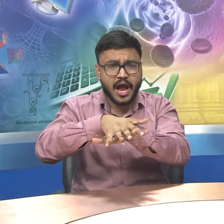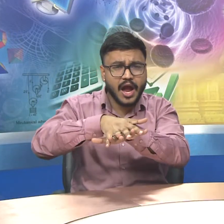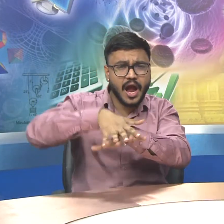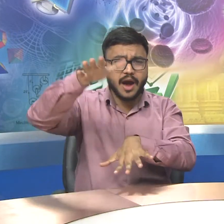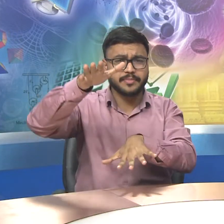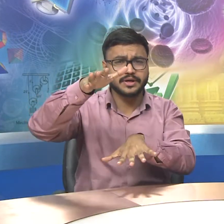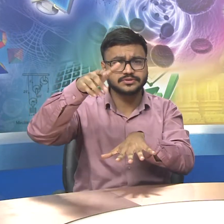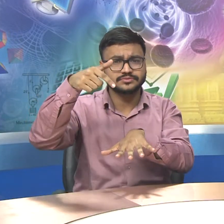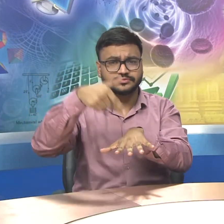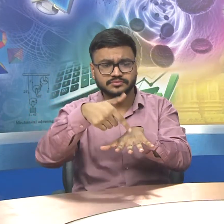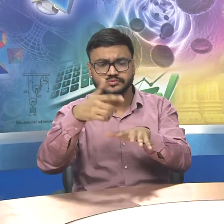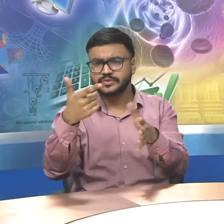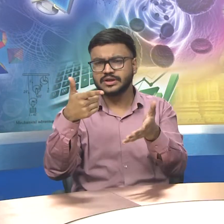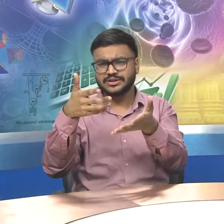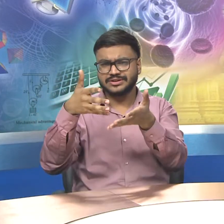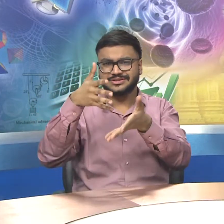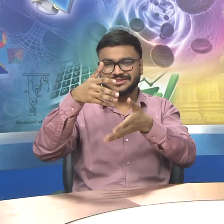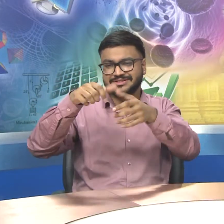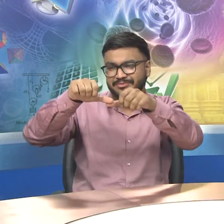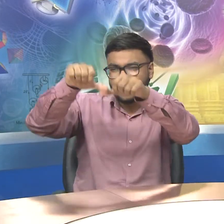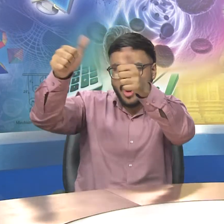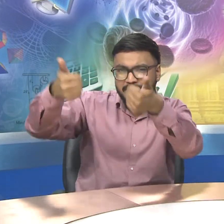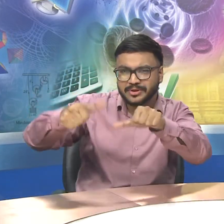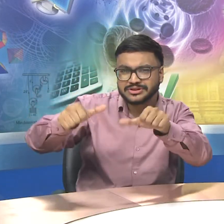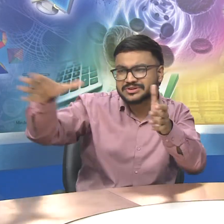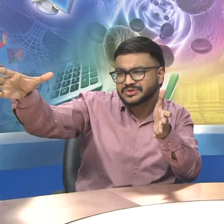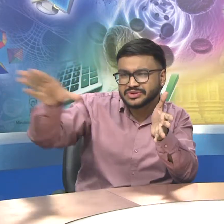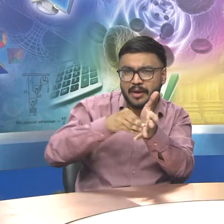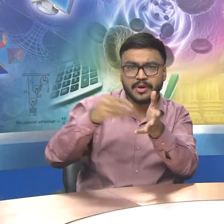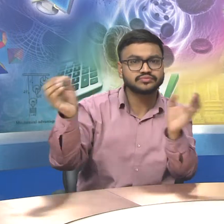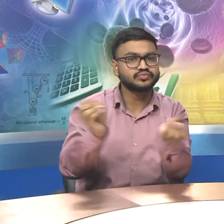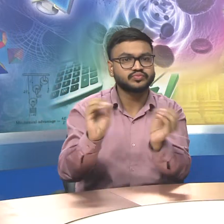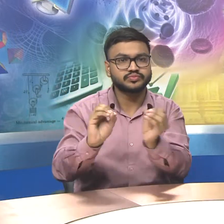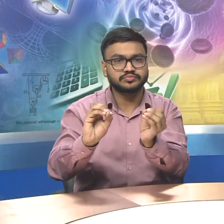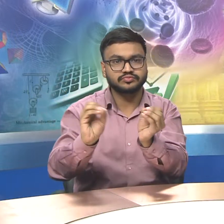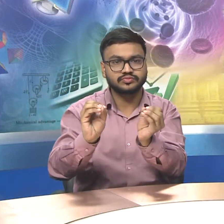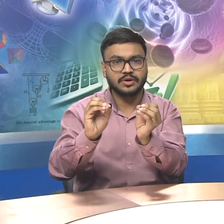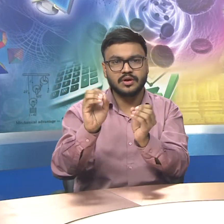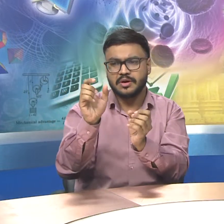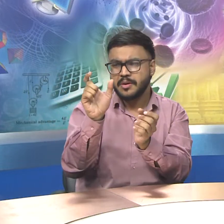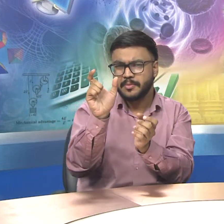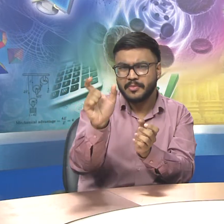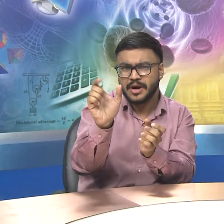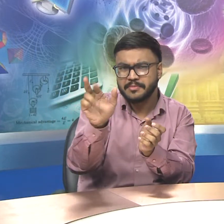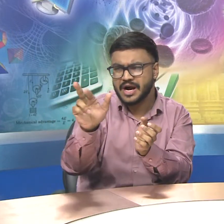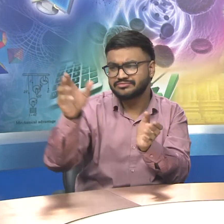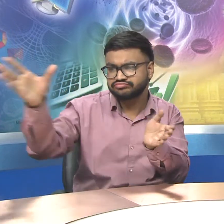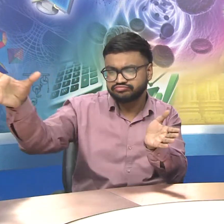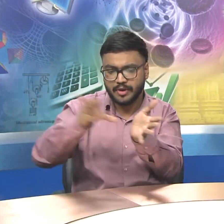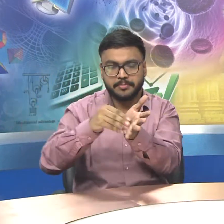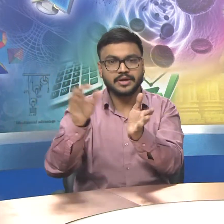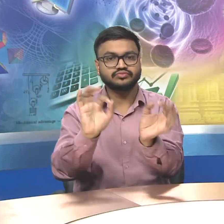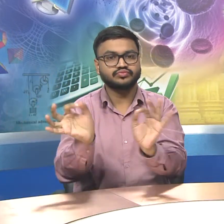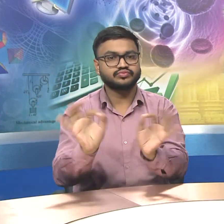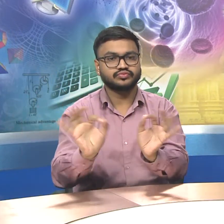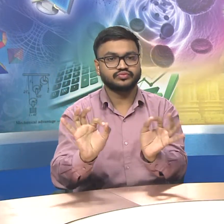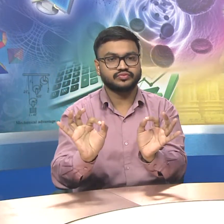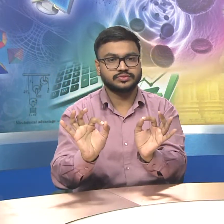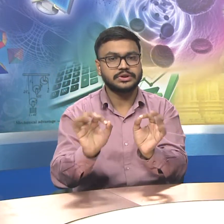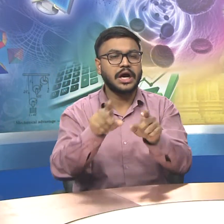Other signs are abstract and not iconic. This means that their form is not